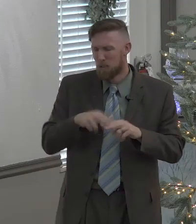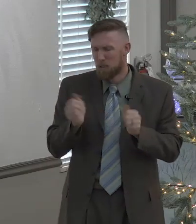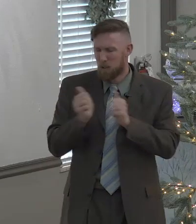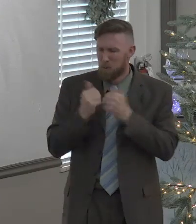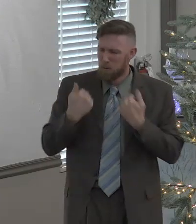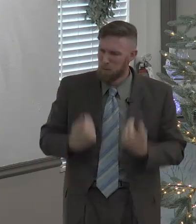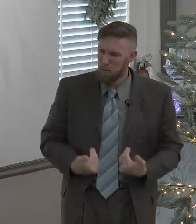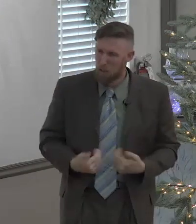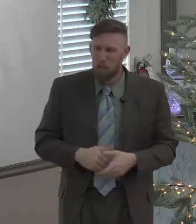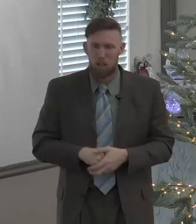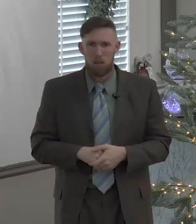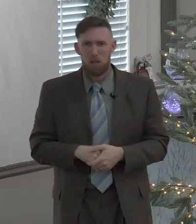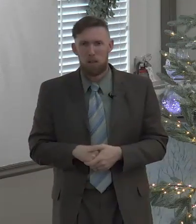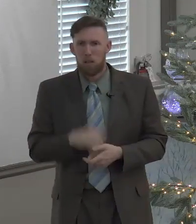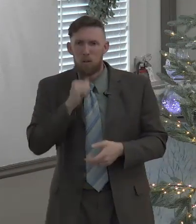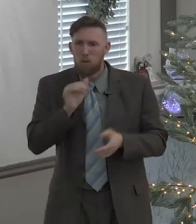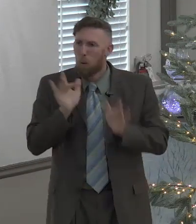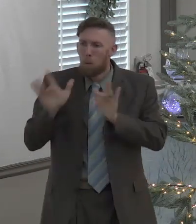Does anybody have a chair?